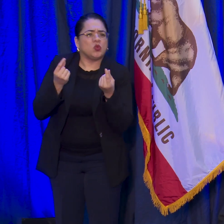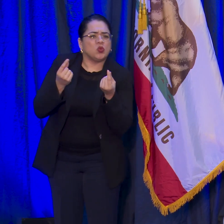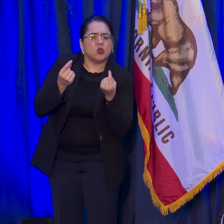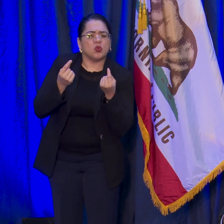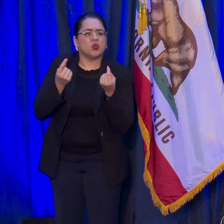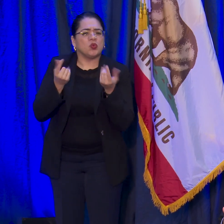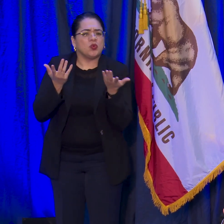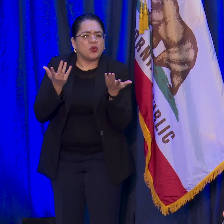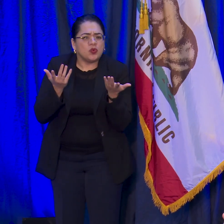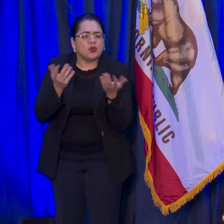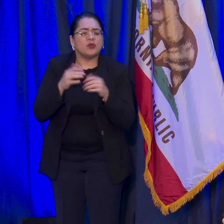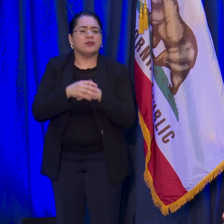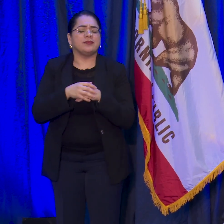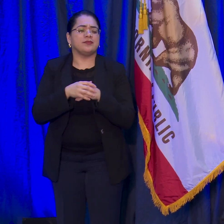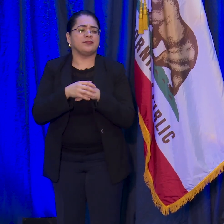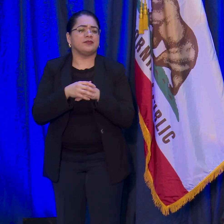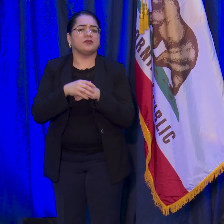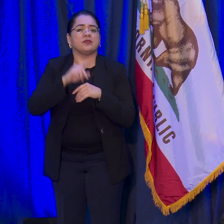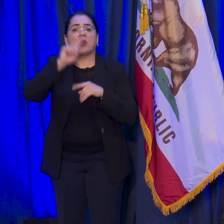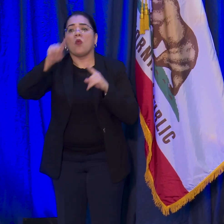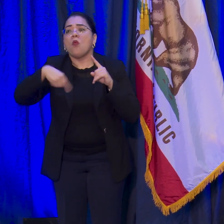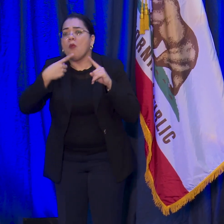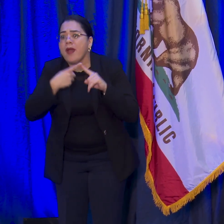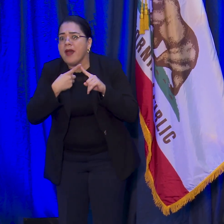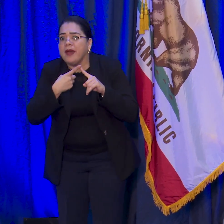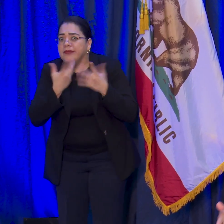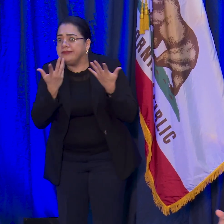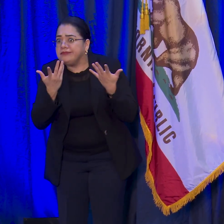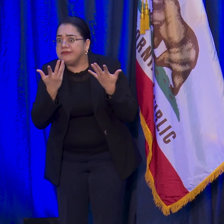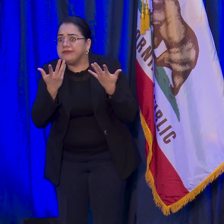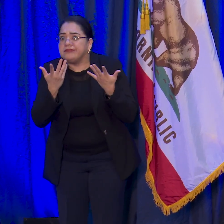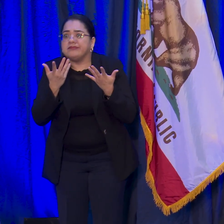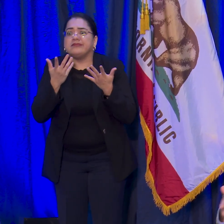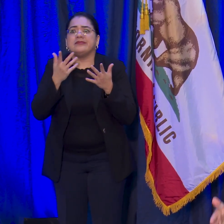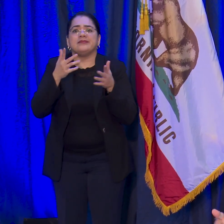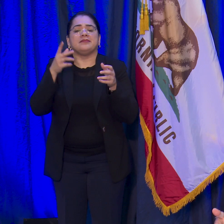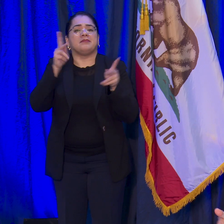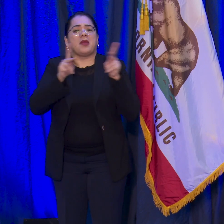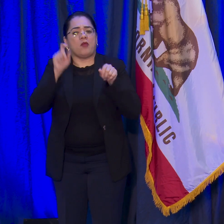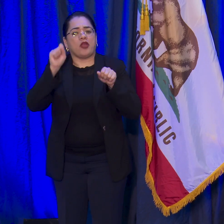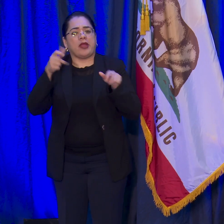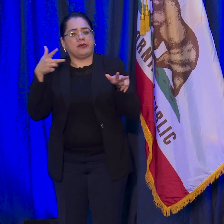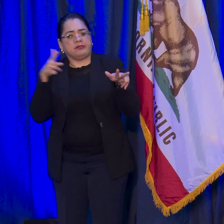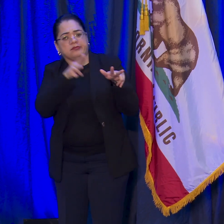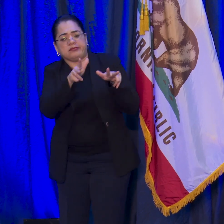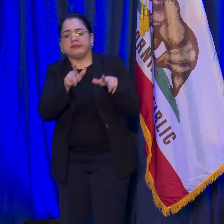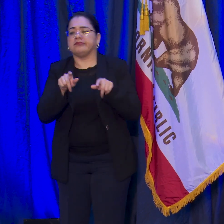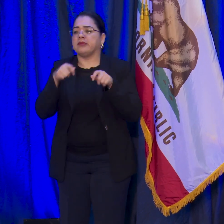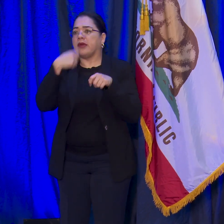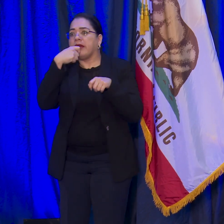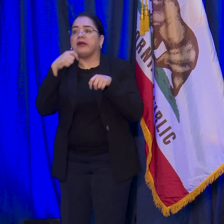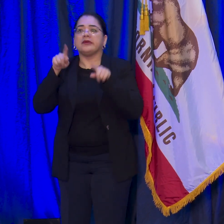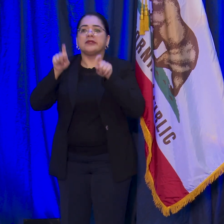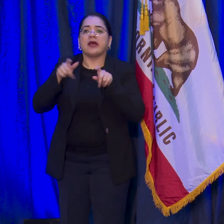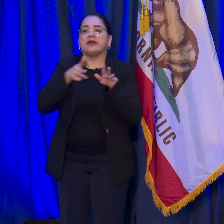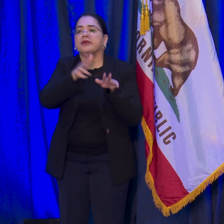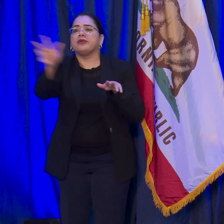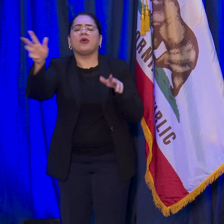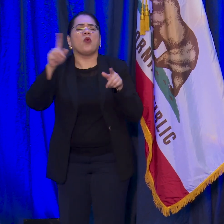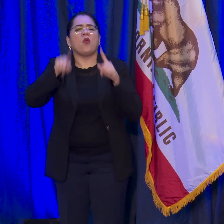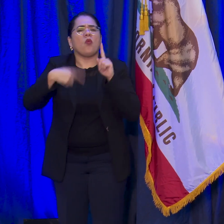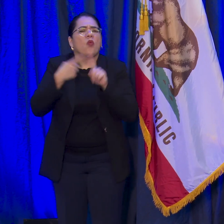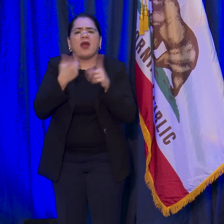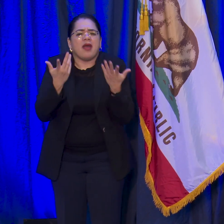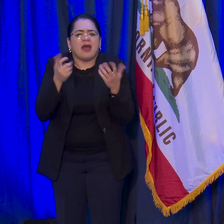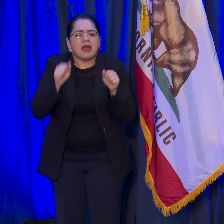about, when is mass testing or drive-through testing going to happen and the process. And I think what's really